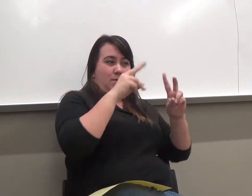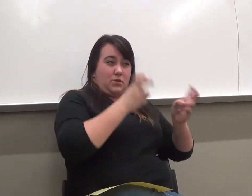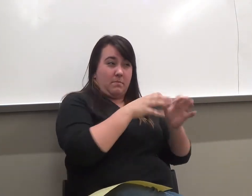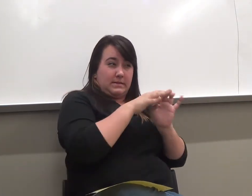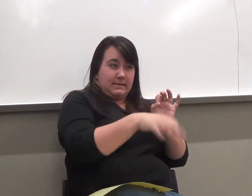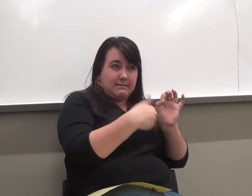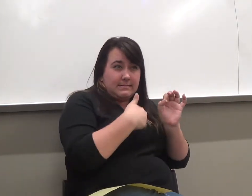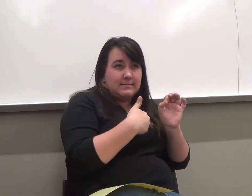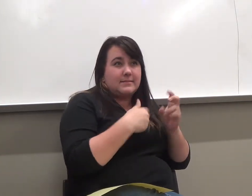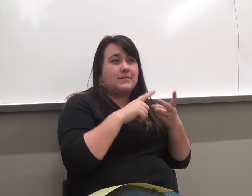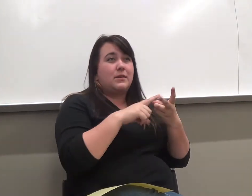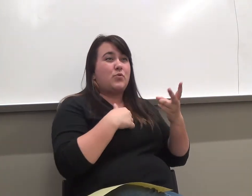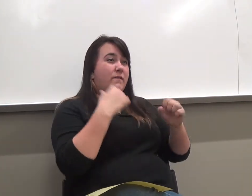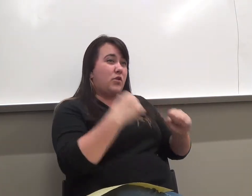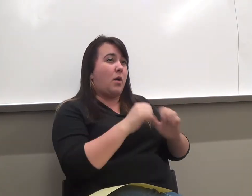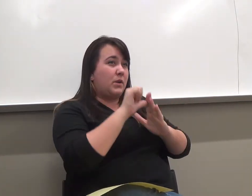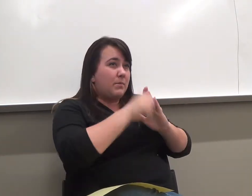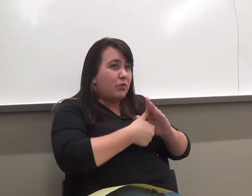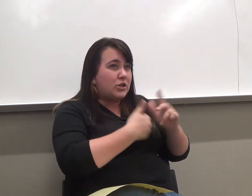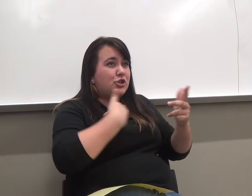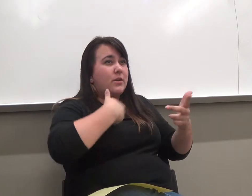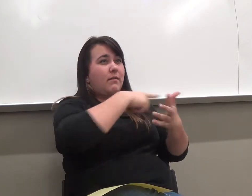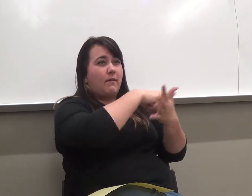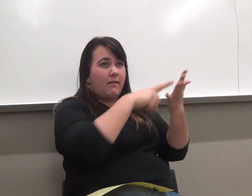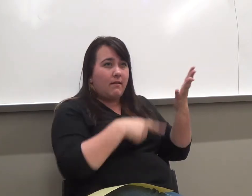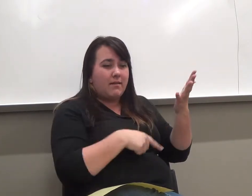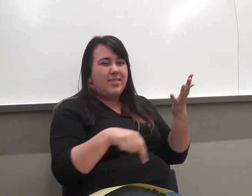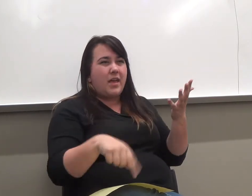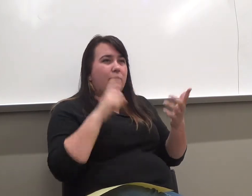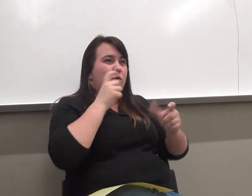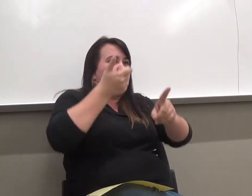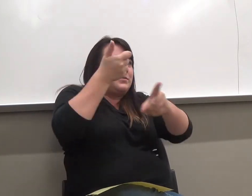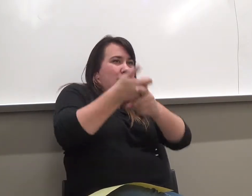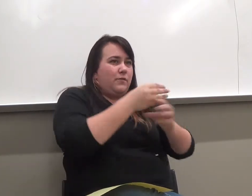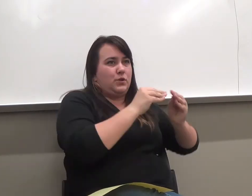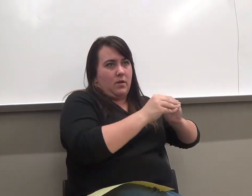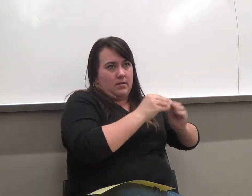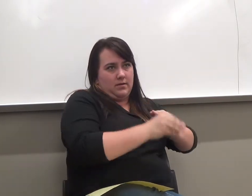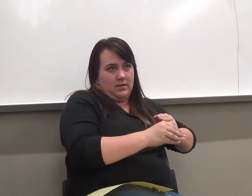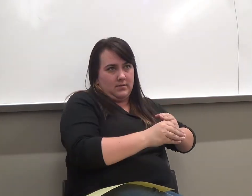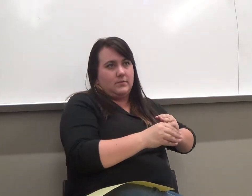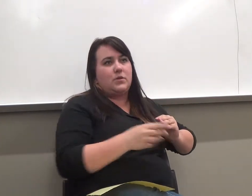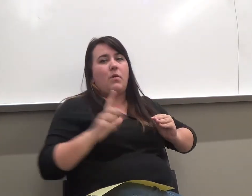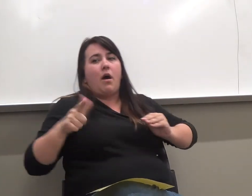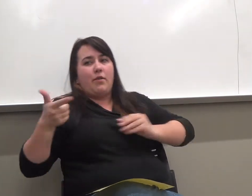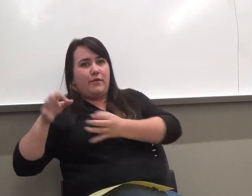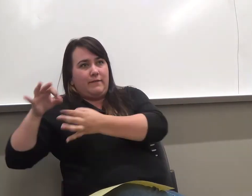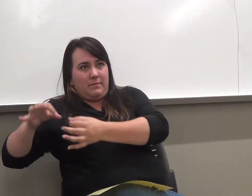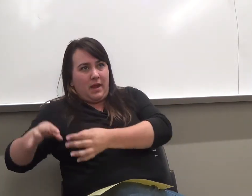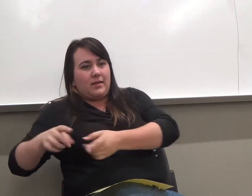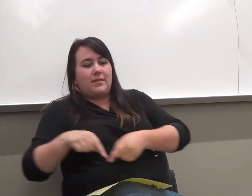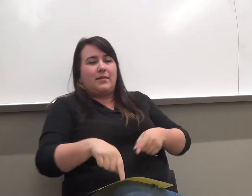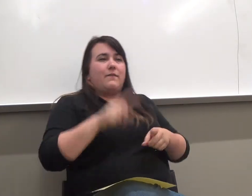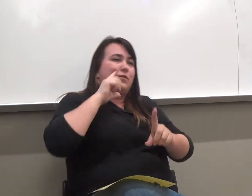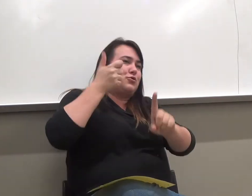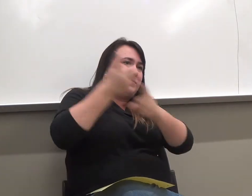Yeah, I don't require the date, but if they have it on there, it's fine. Yeah, the only thing is if they don't, yeah, that's